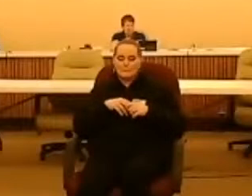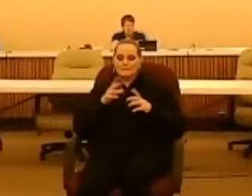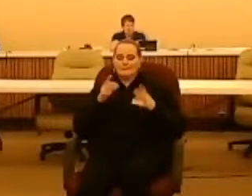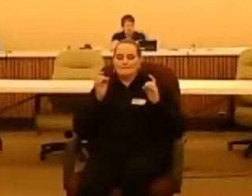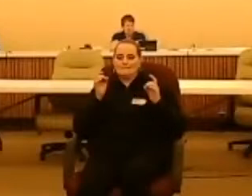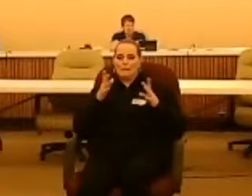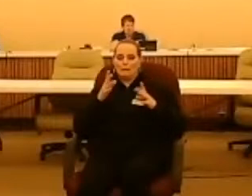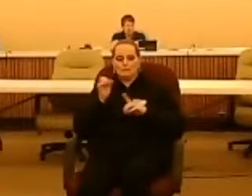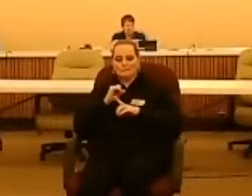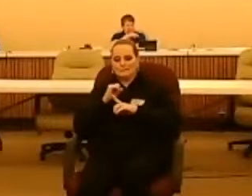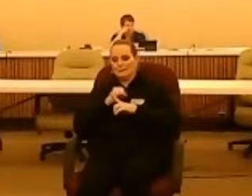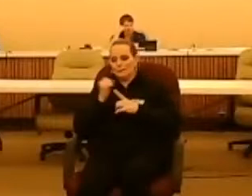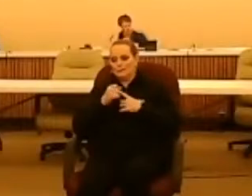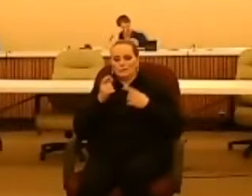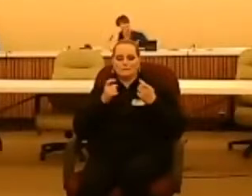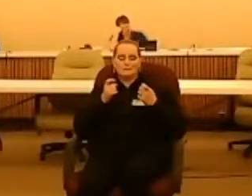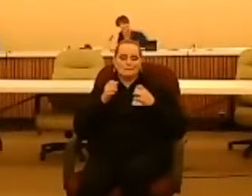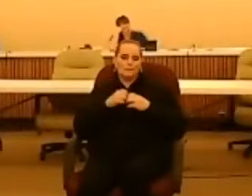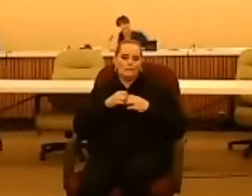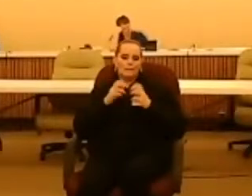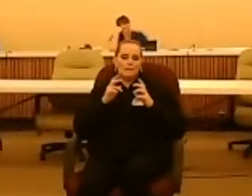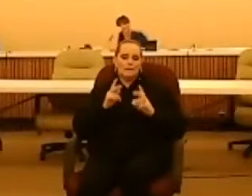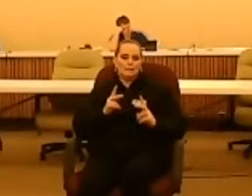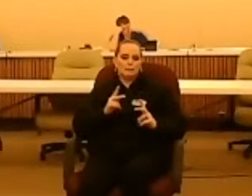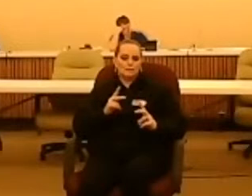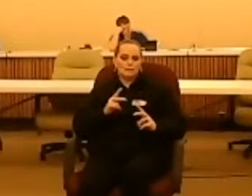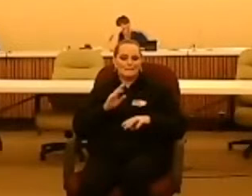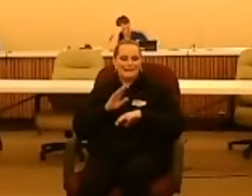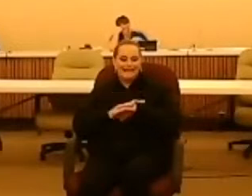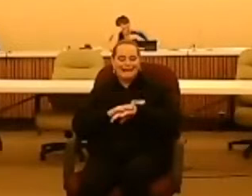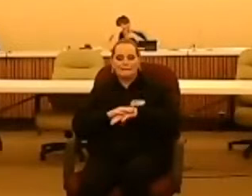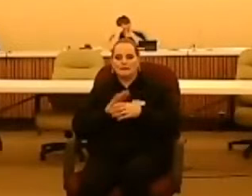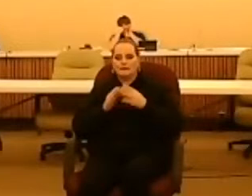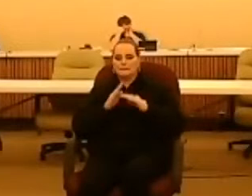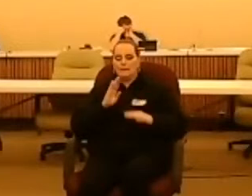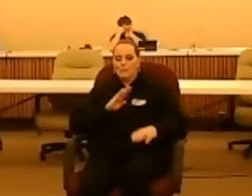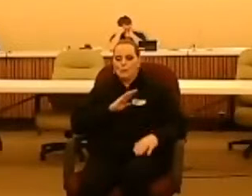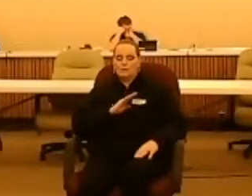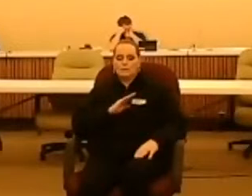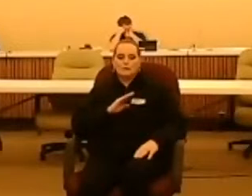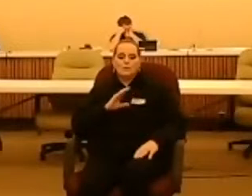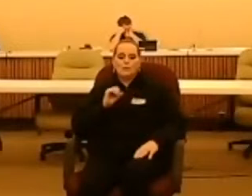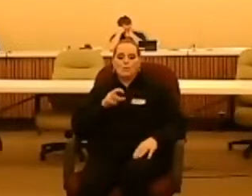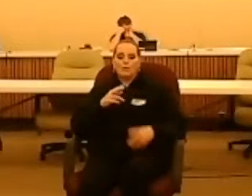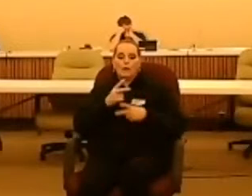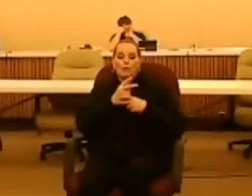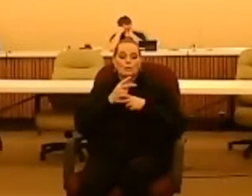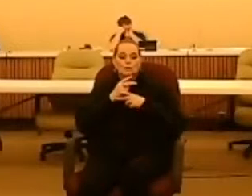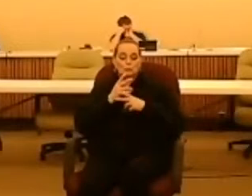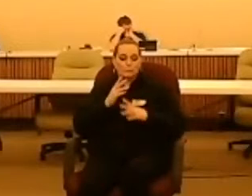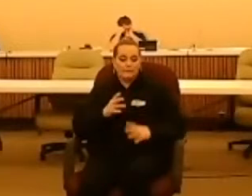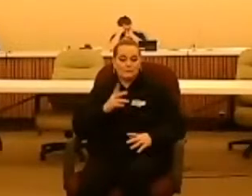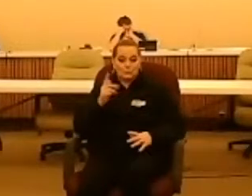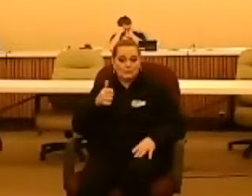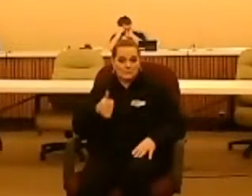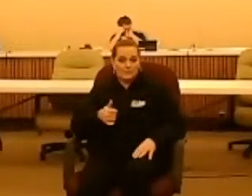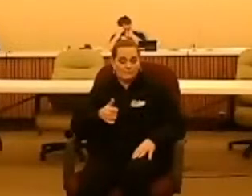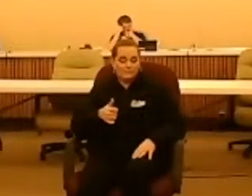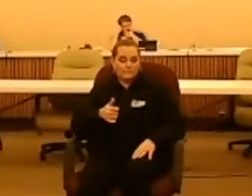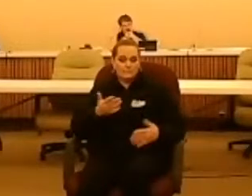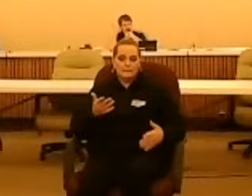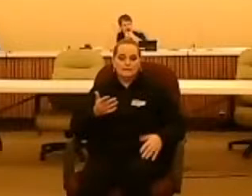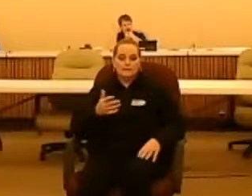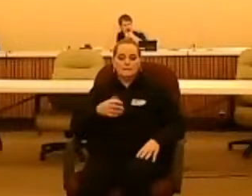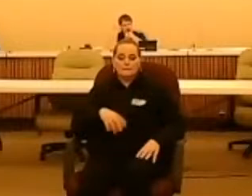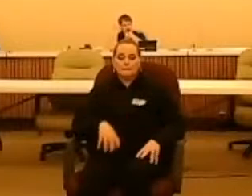where you're dealing with somebody who is on the town board, or the supervisor himself, I suppose, or herself, if we might